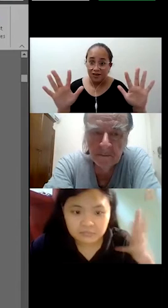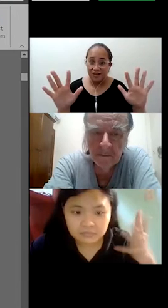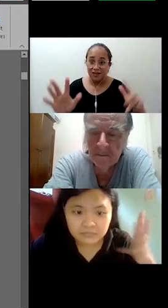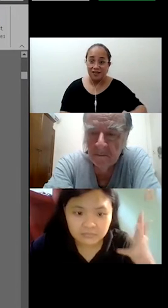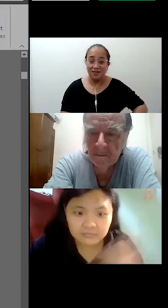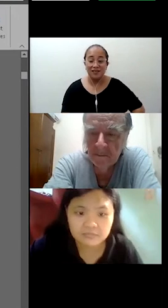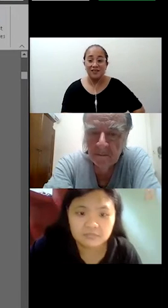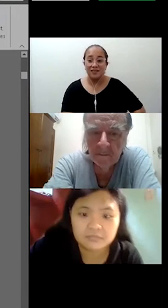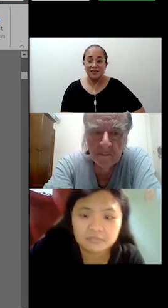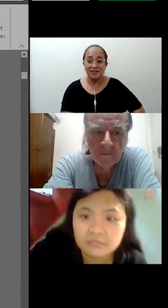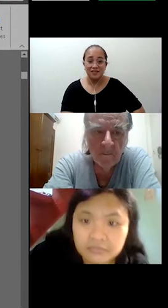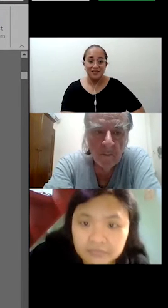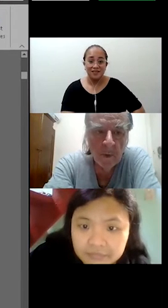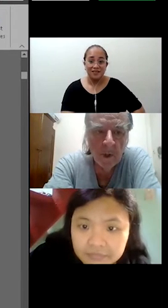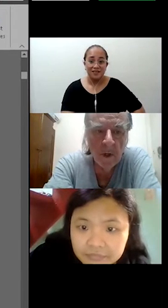Yes, that's all.